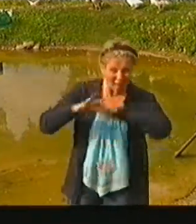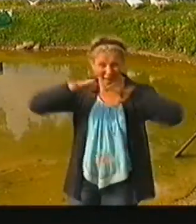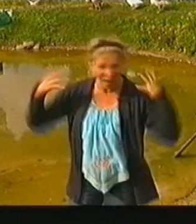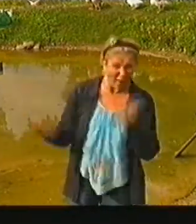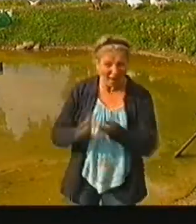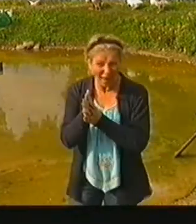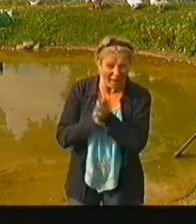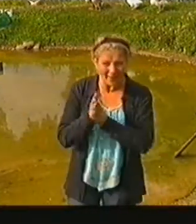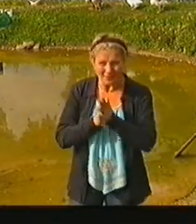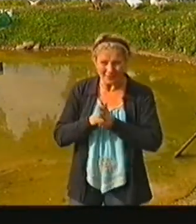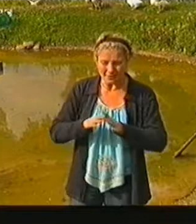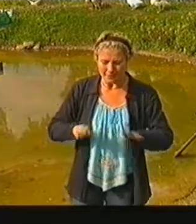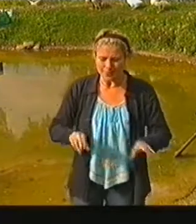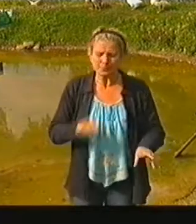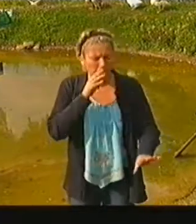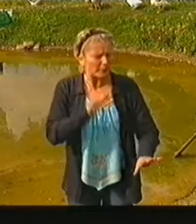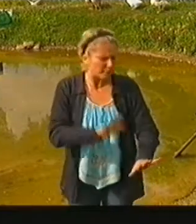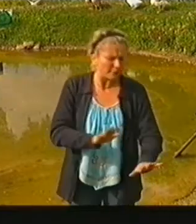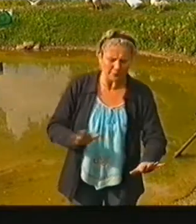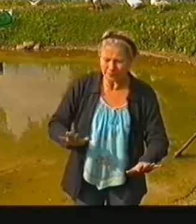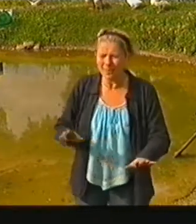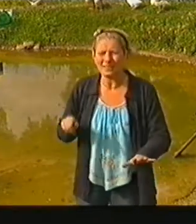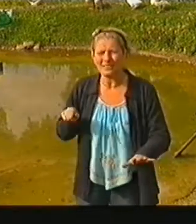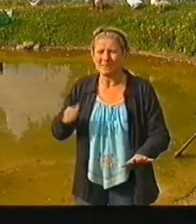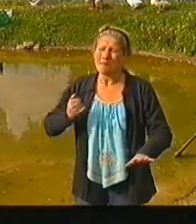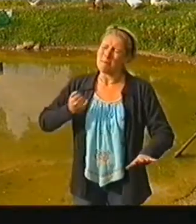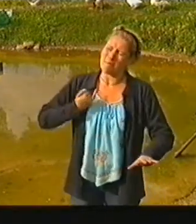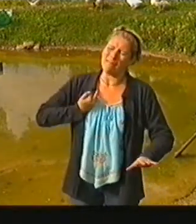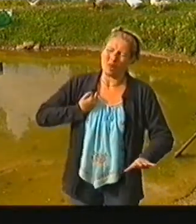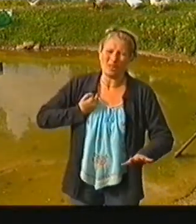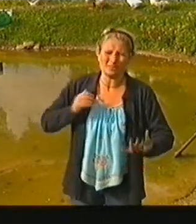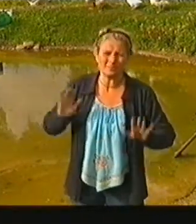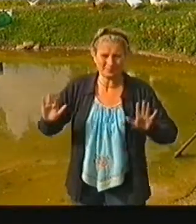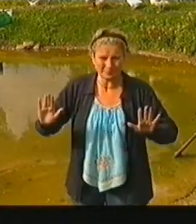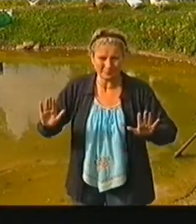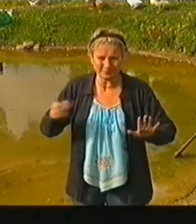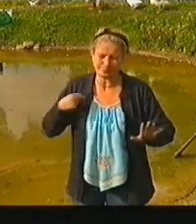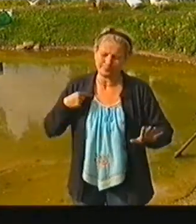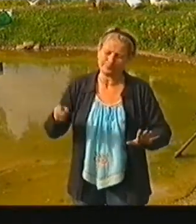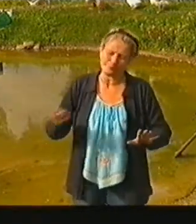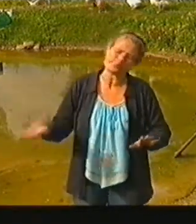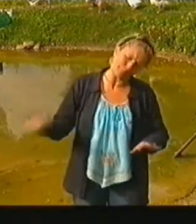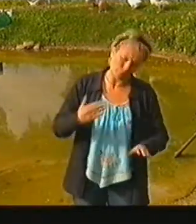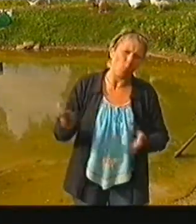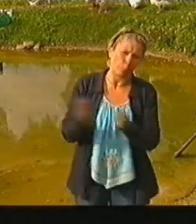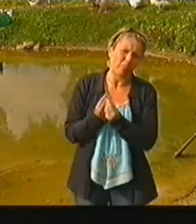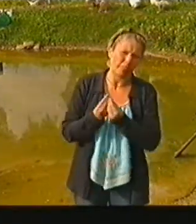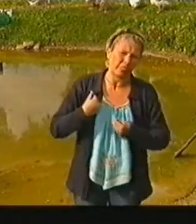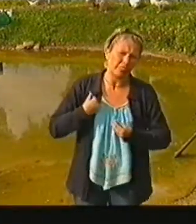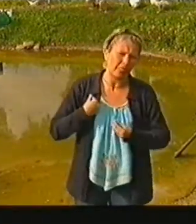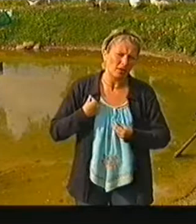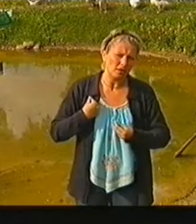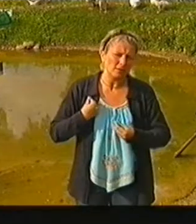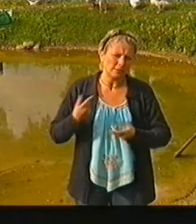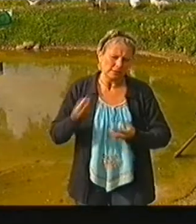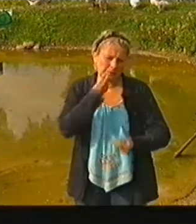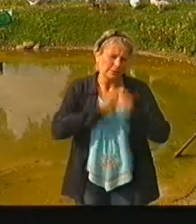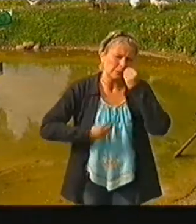galore." "And because everything is entirely my fault," said Mr. Fox, "I invite you to share the feast. I